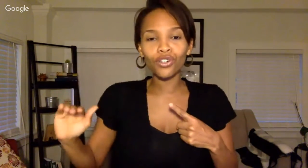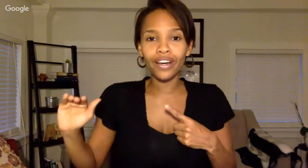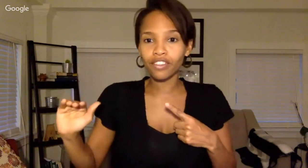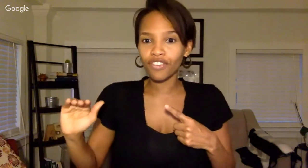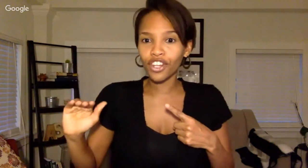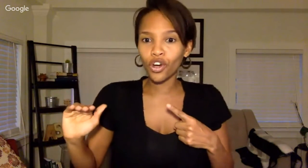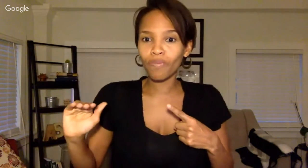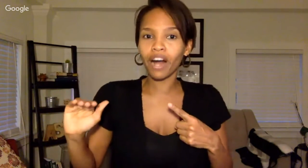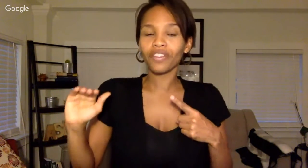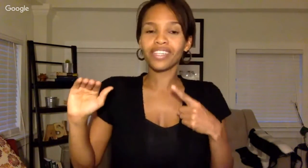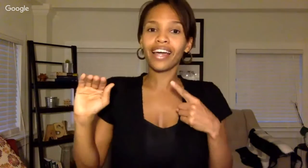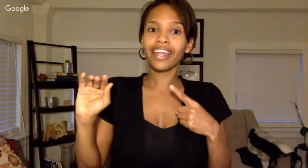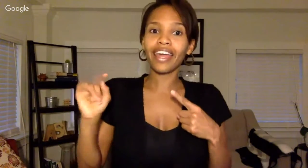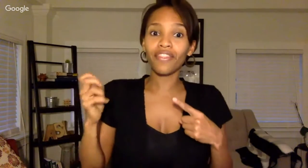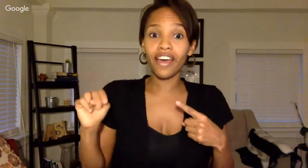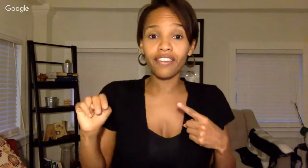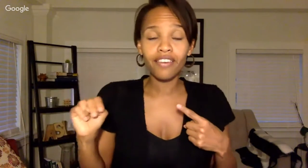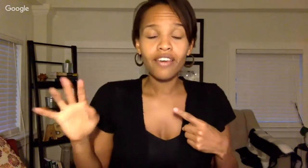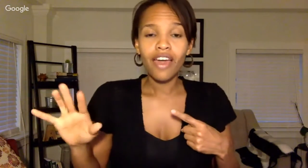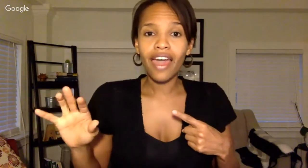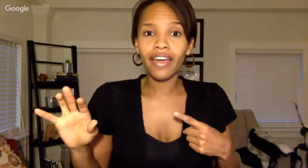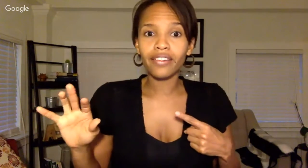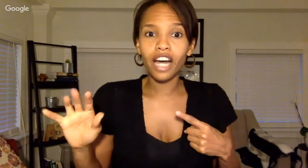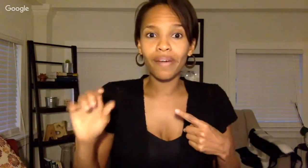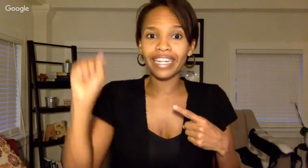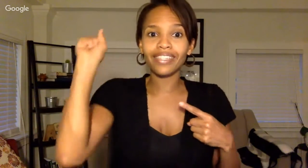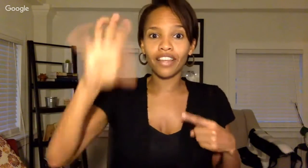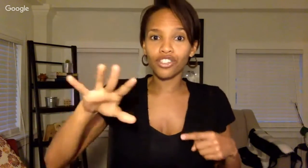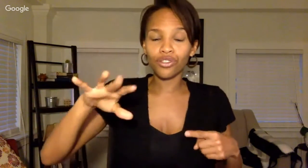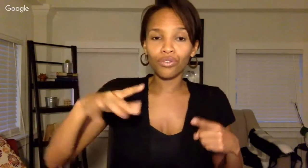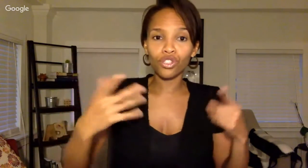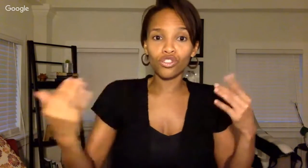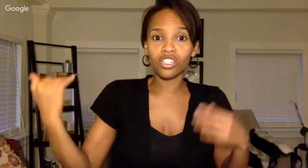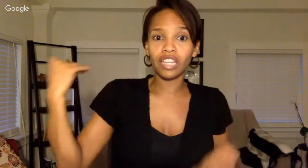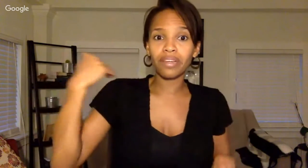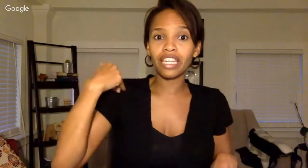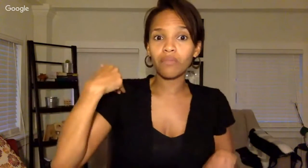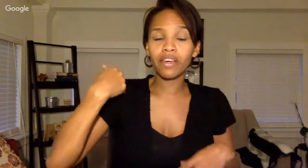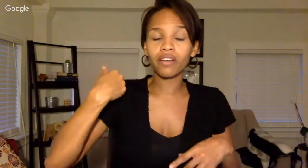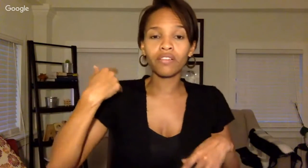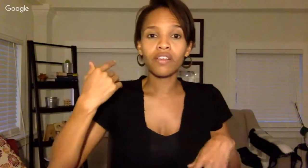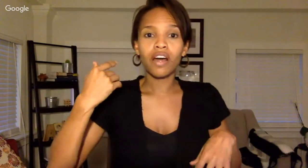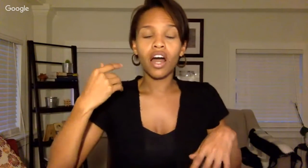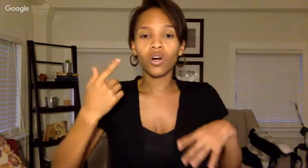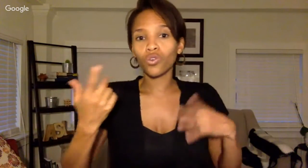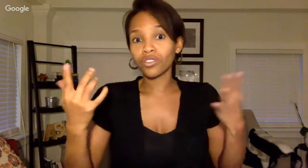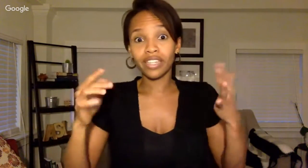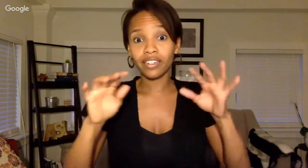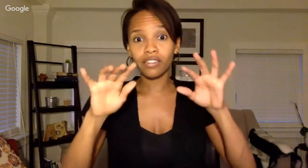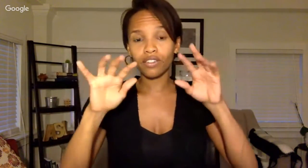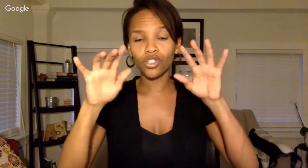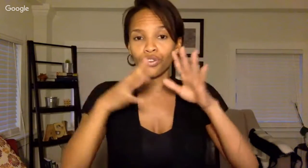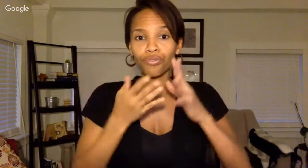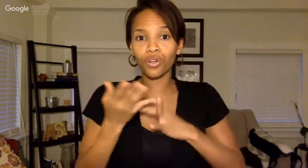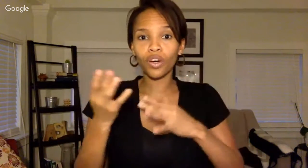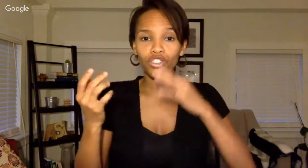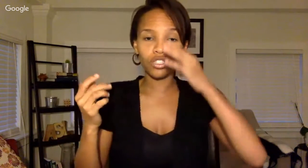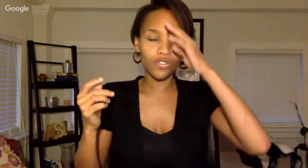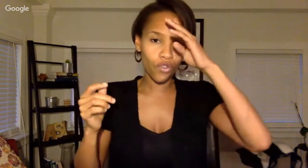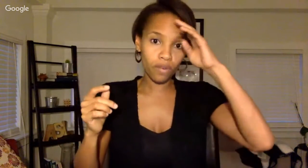has a video about the sign and then, and I can send it to you. So just send me an email or do it through the questions form,